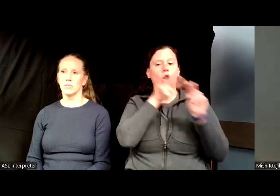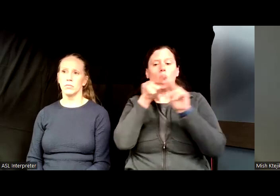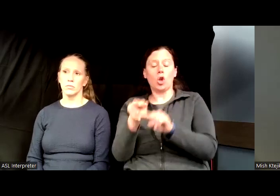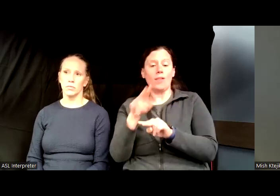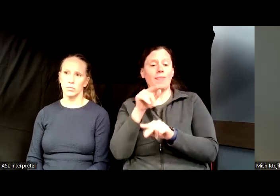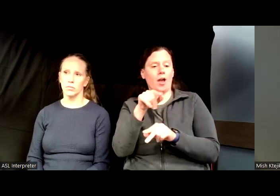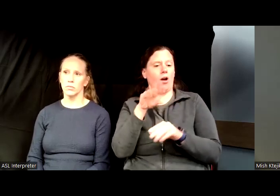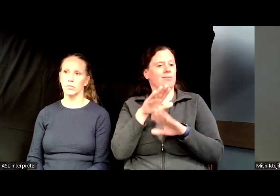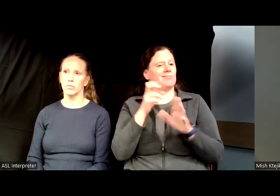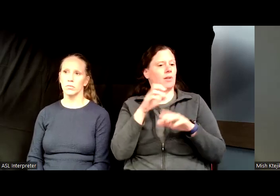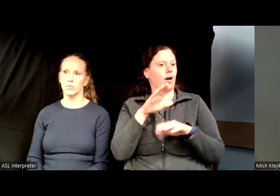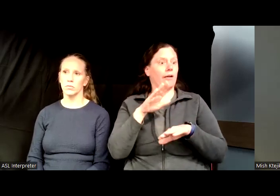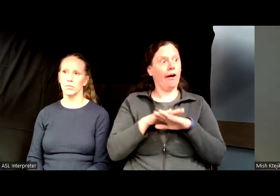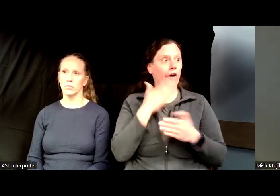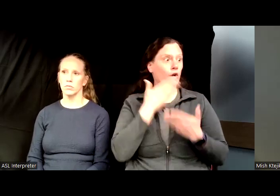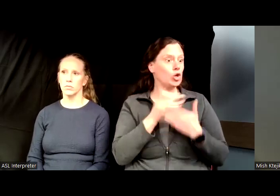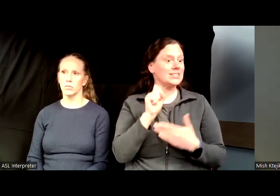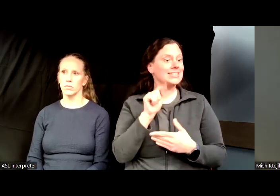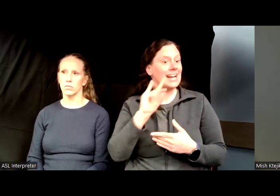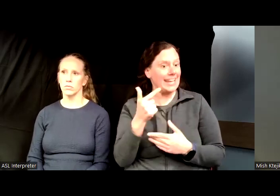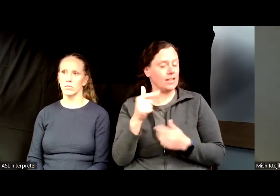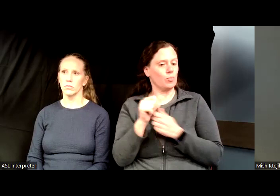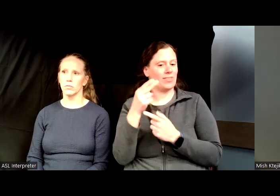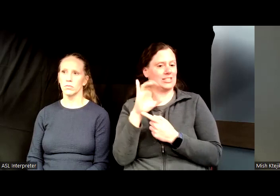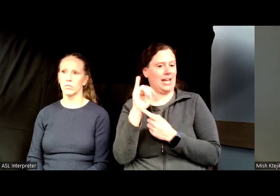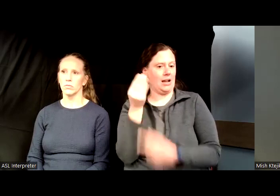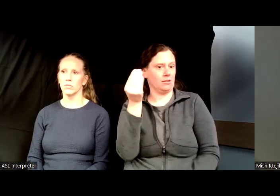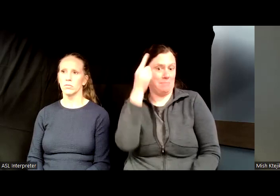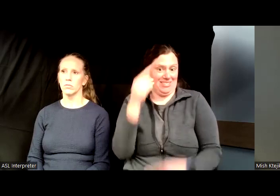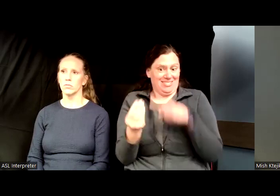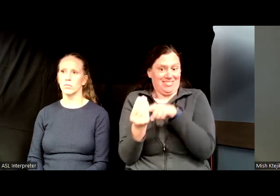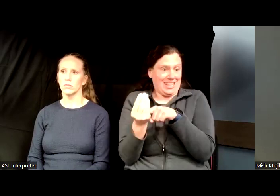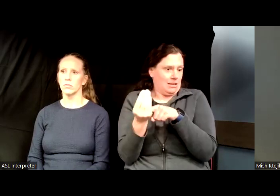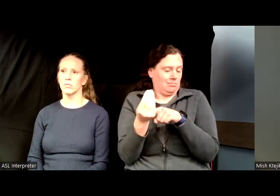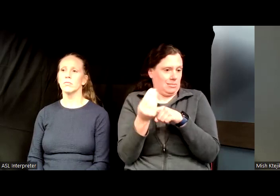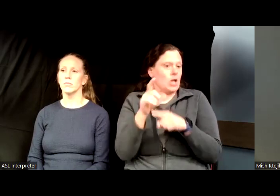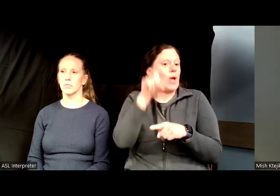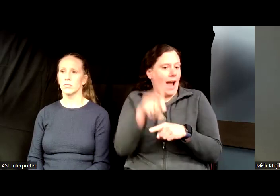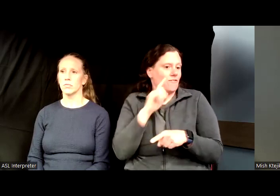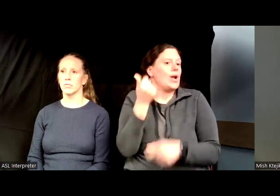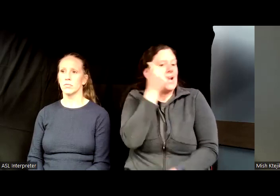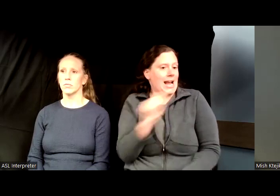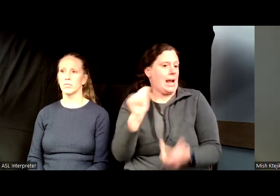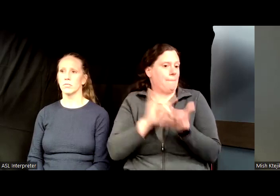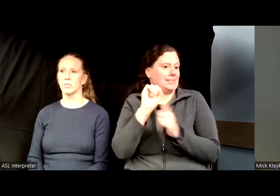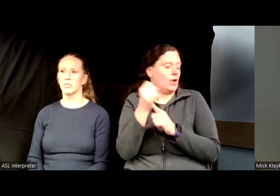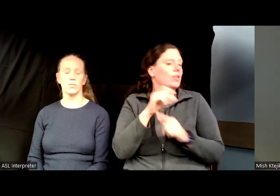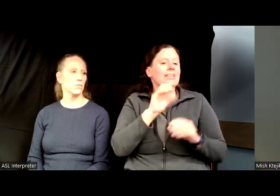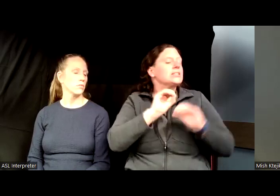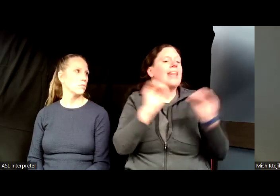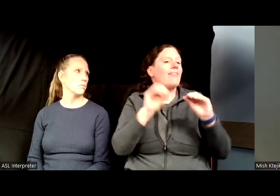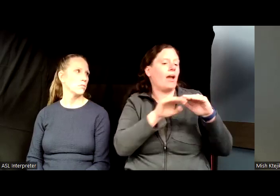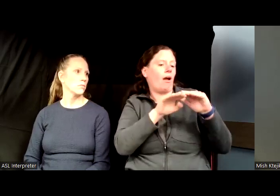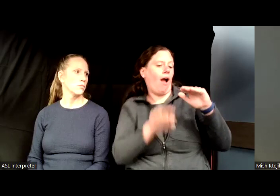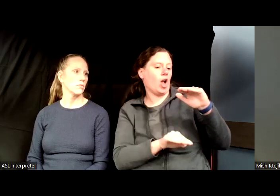medical license, we can look at they're in good standings with HCI, and then that would be